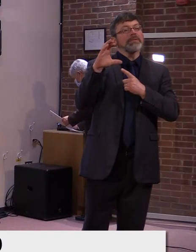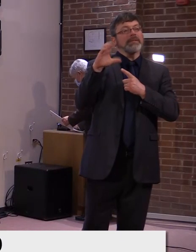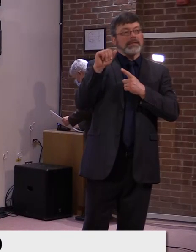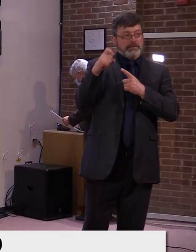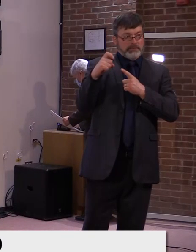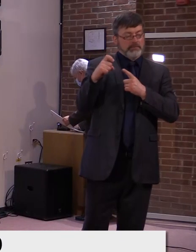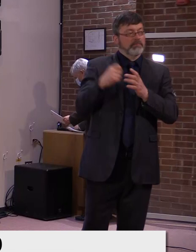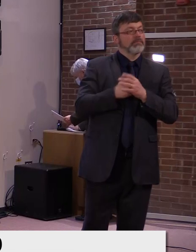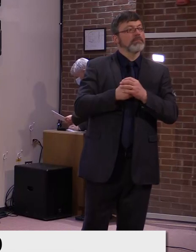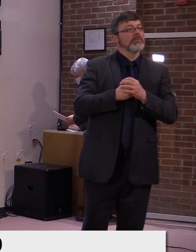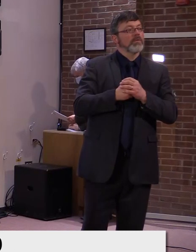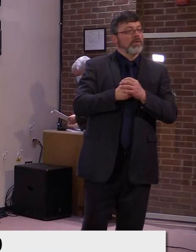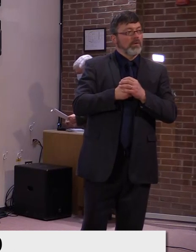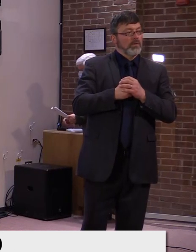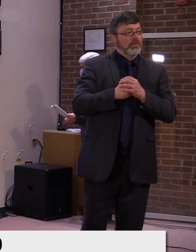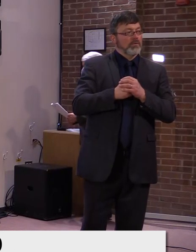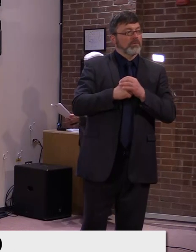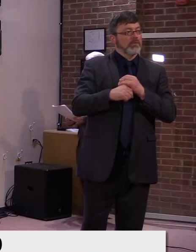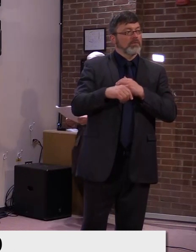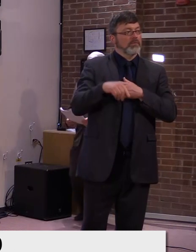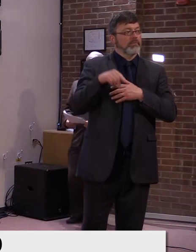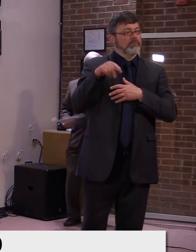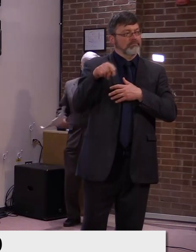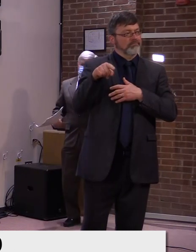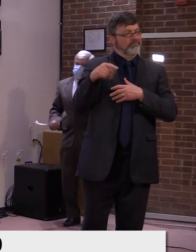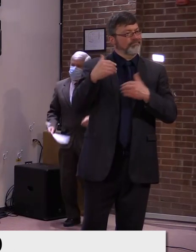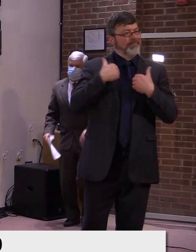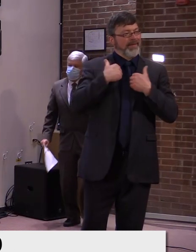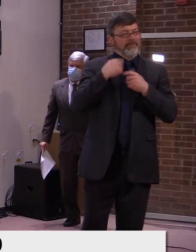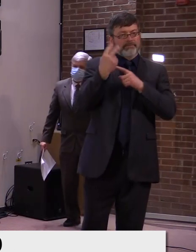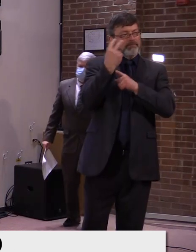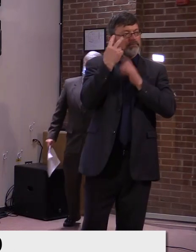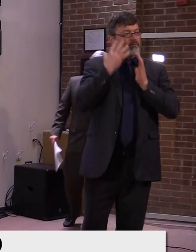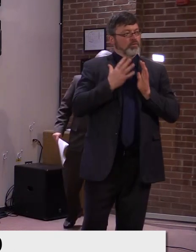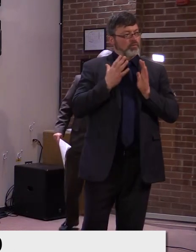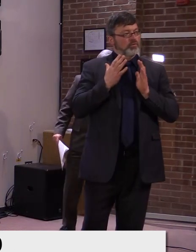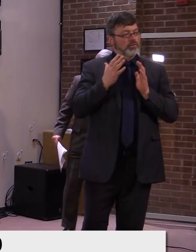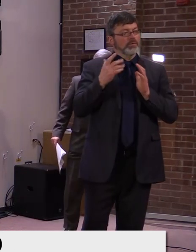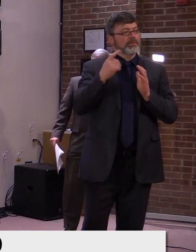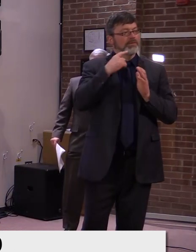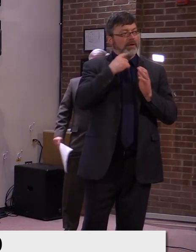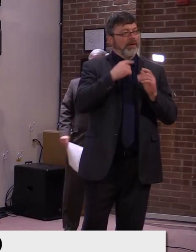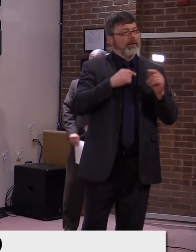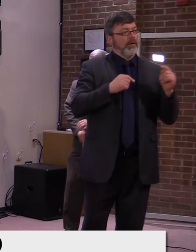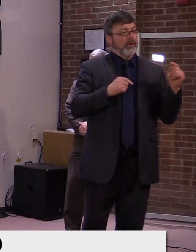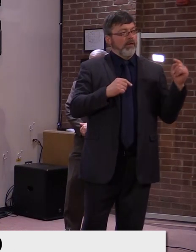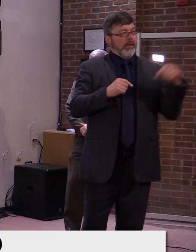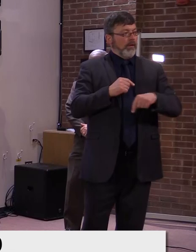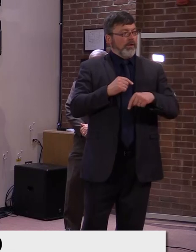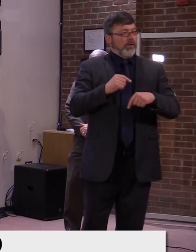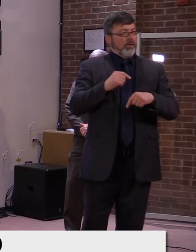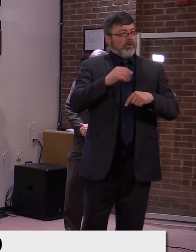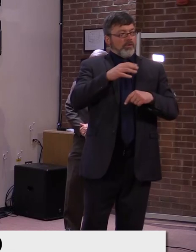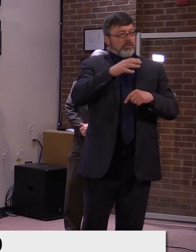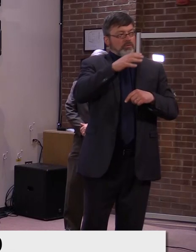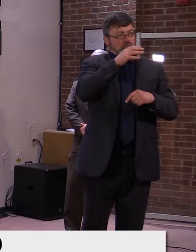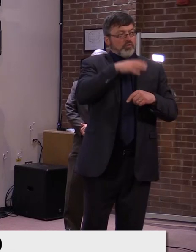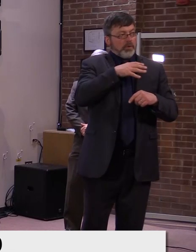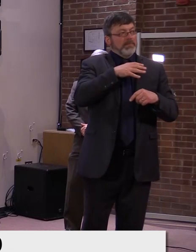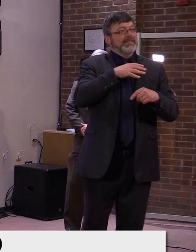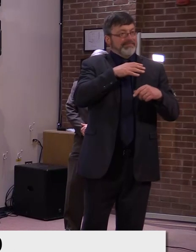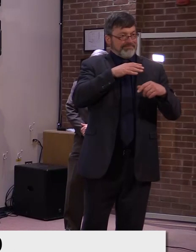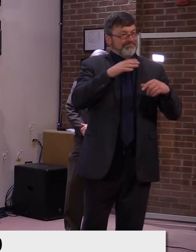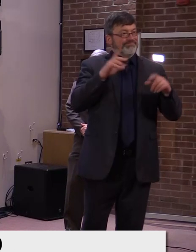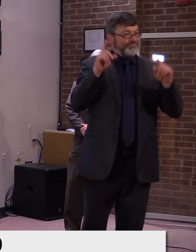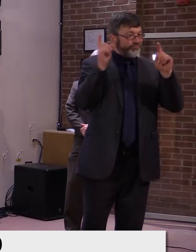given a Johnson & Johnson shot instead. The person at the site apparently told her that they never know which ones they're going to have day to day. How often does that